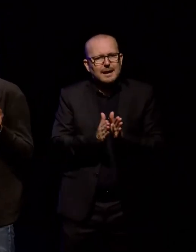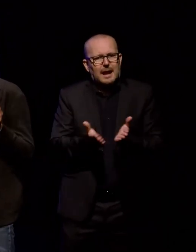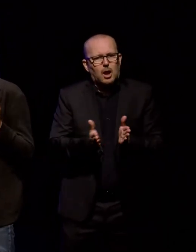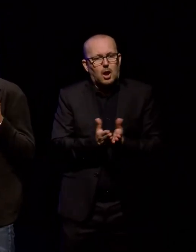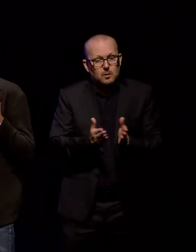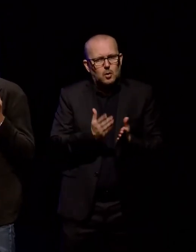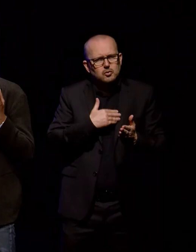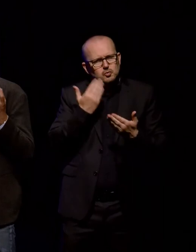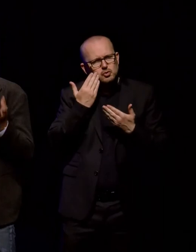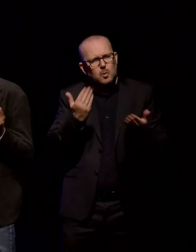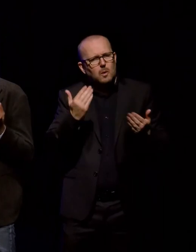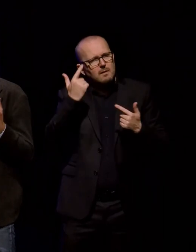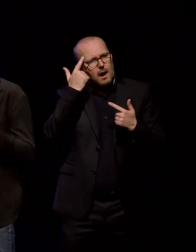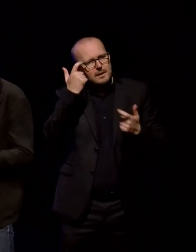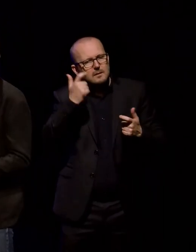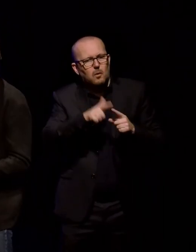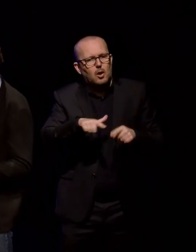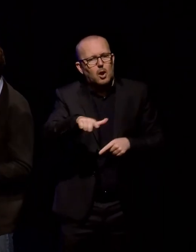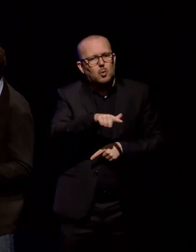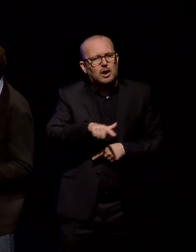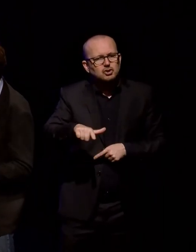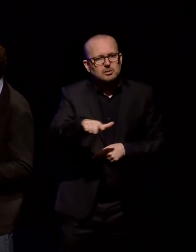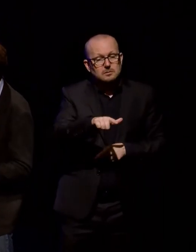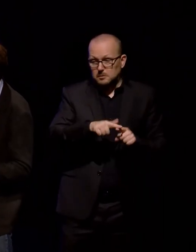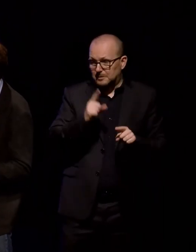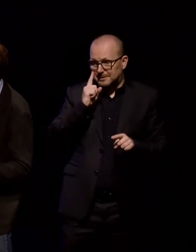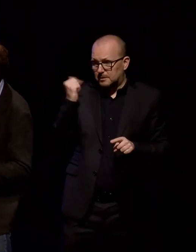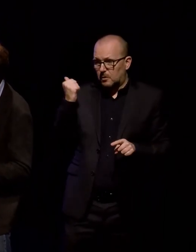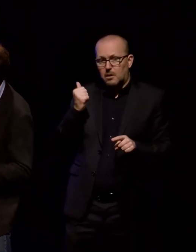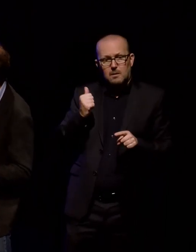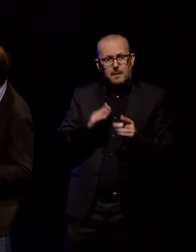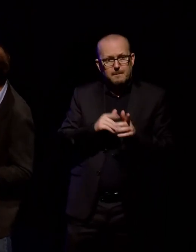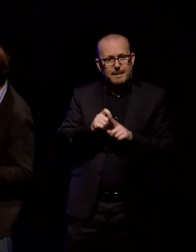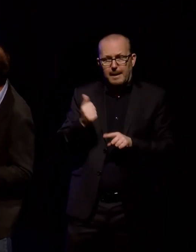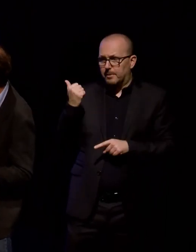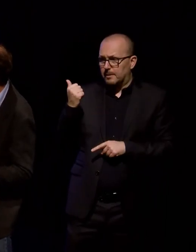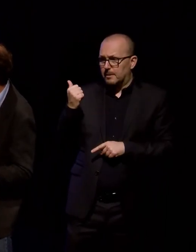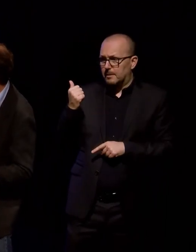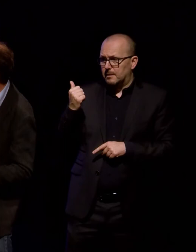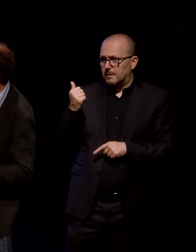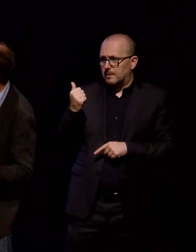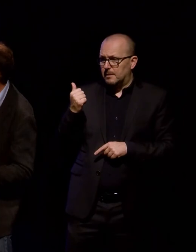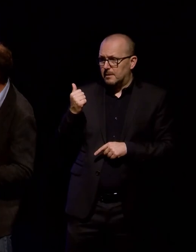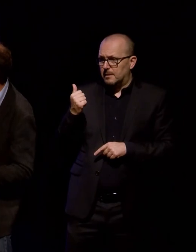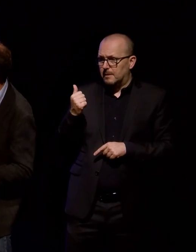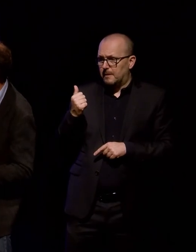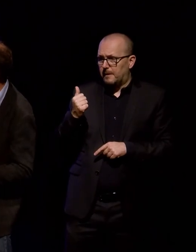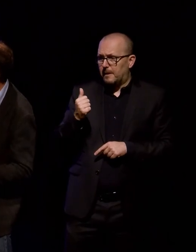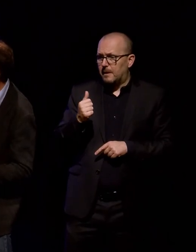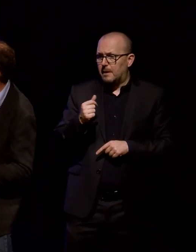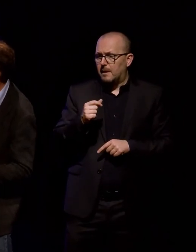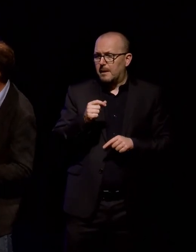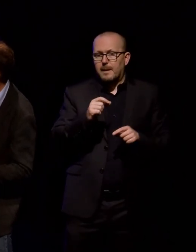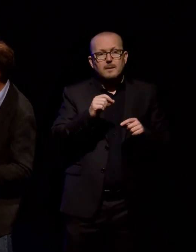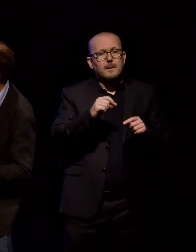of places and or location. And you can see on this map different, on the bigger letters are the language, and